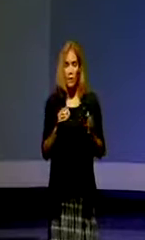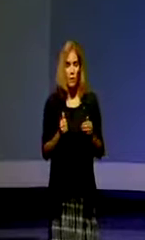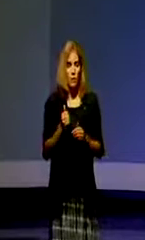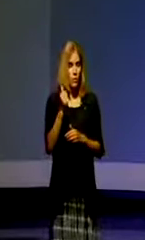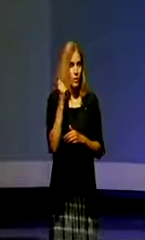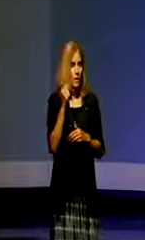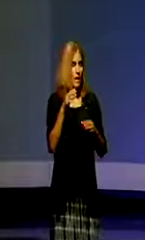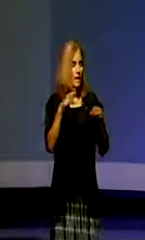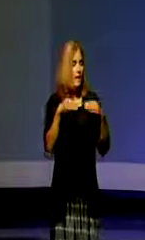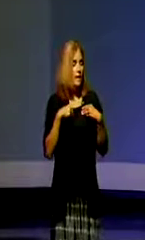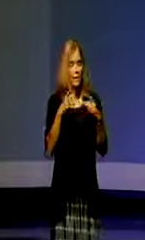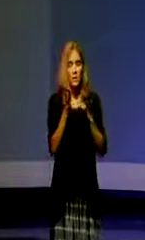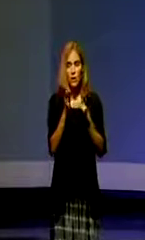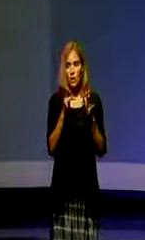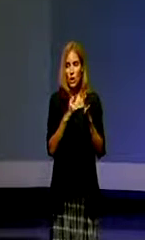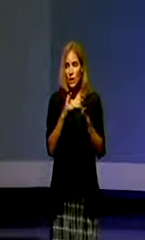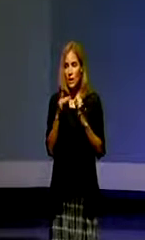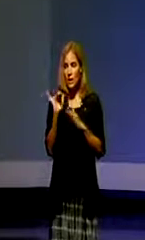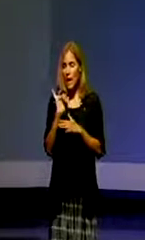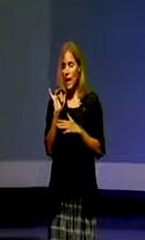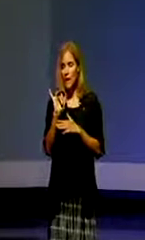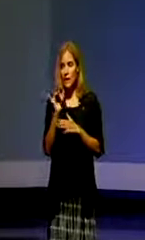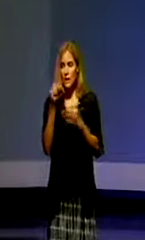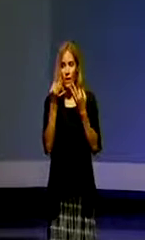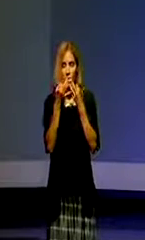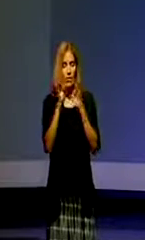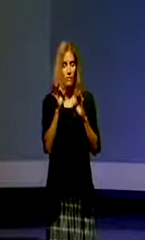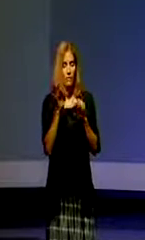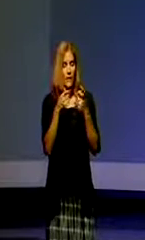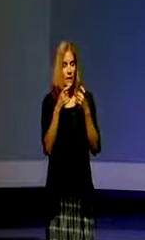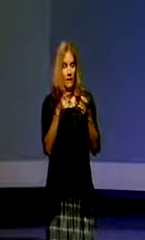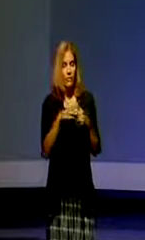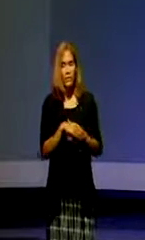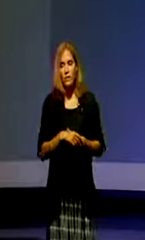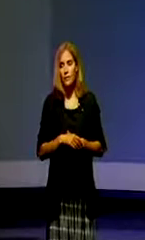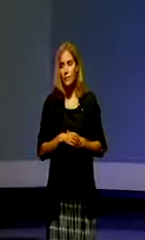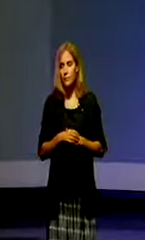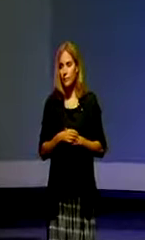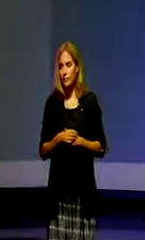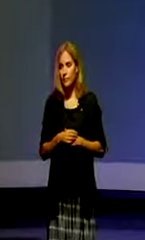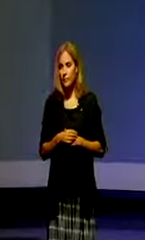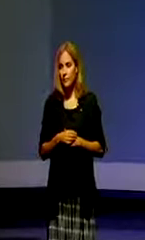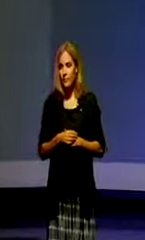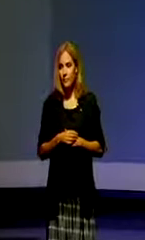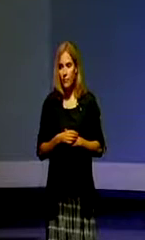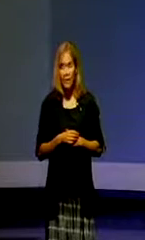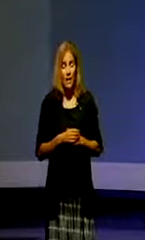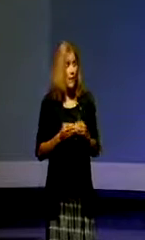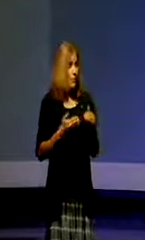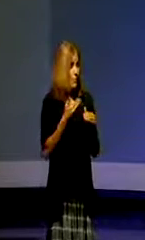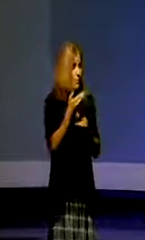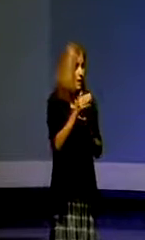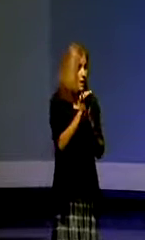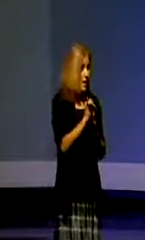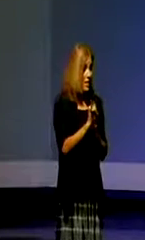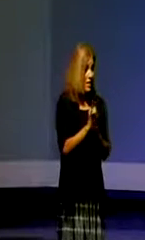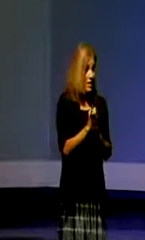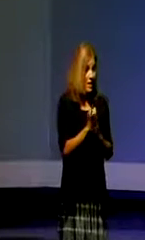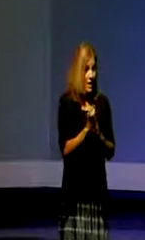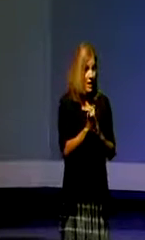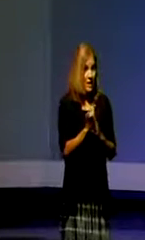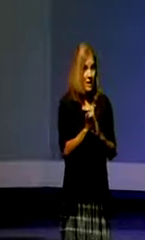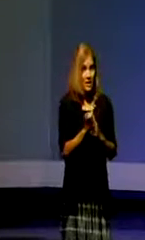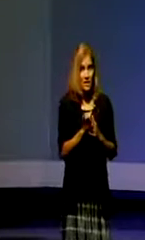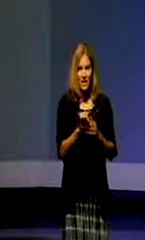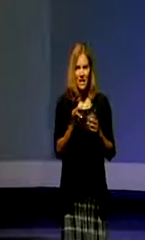and accept Jesus as the free gift. Much beyond that, matters